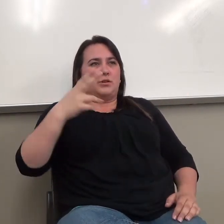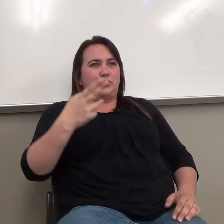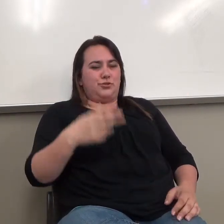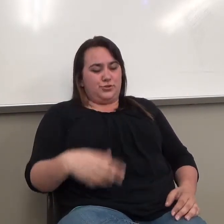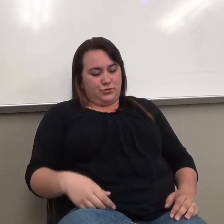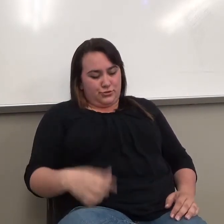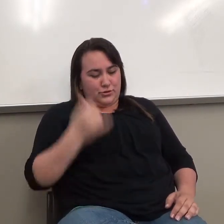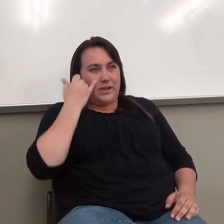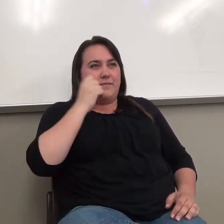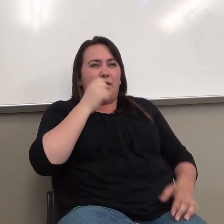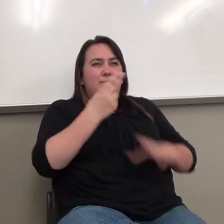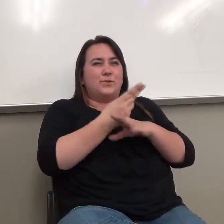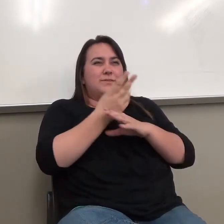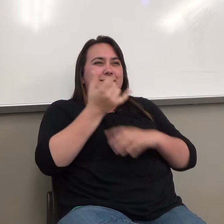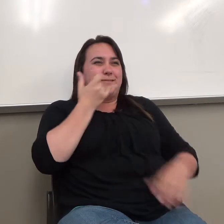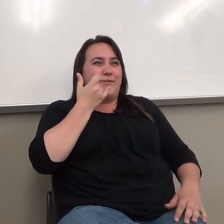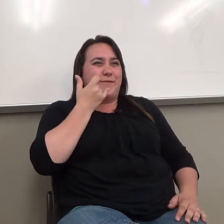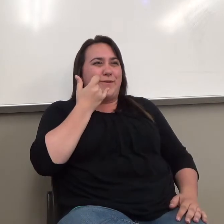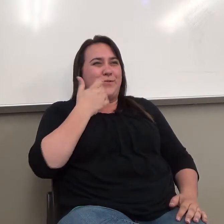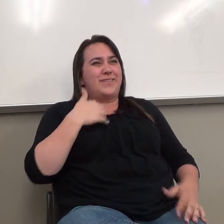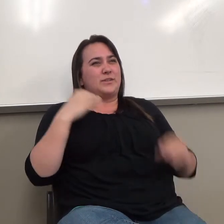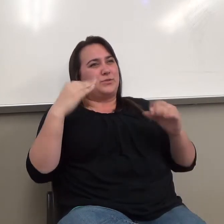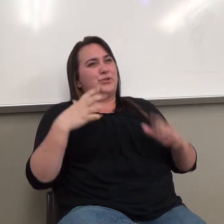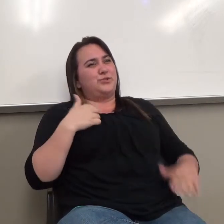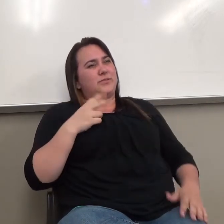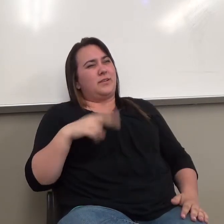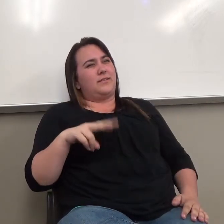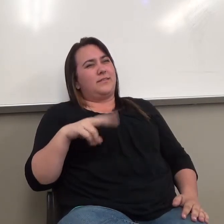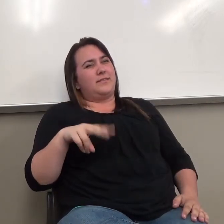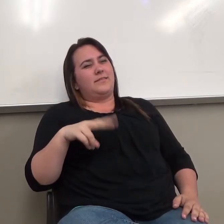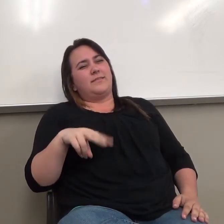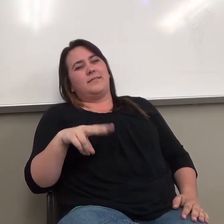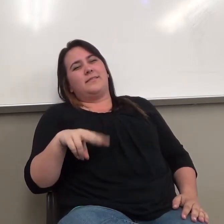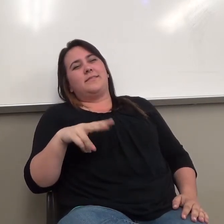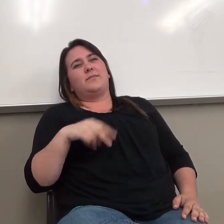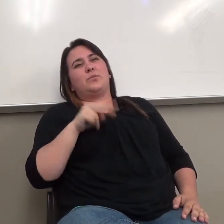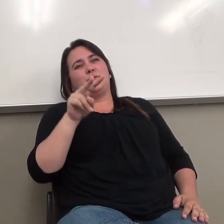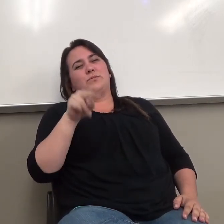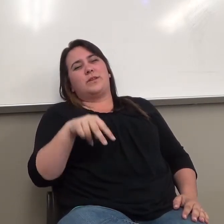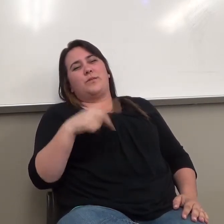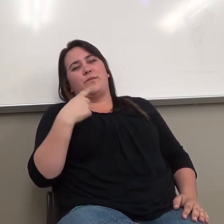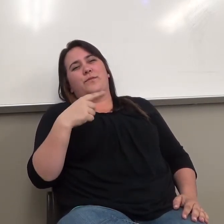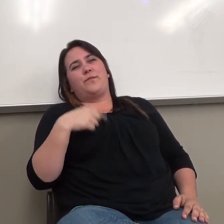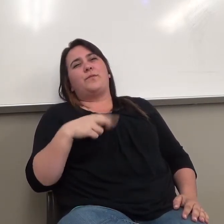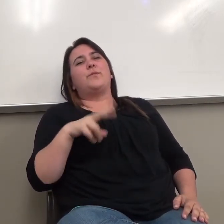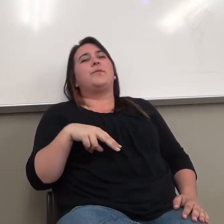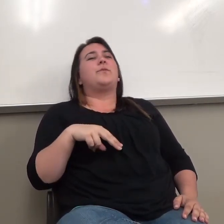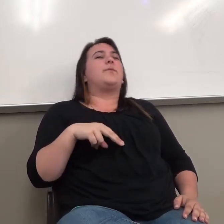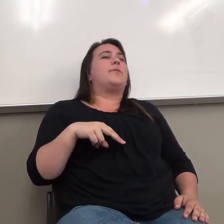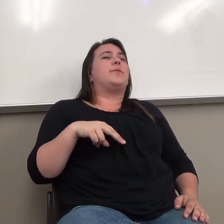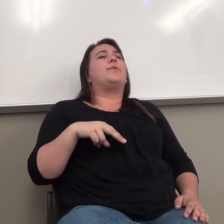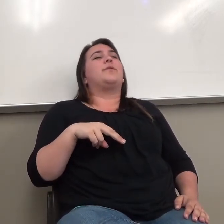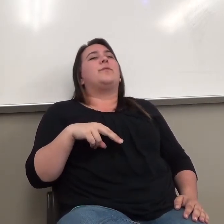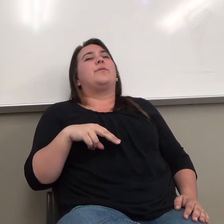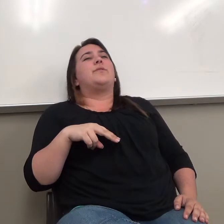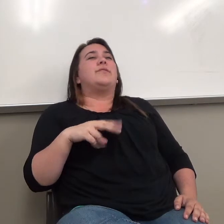at a cell phone? That's how teachers can usually tell. So, okay. So for this